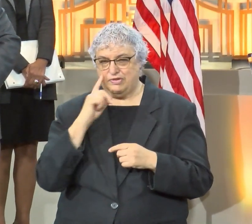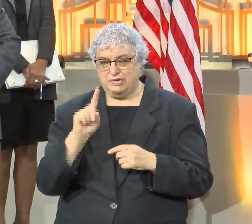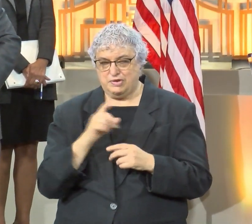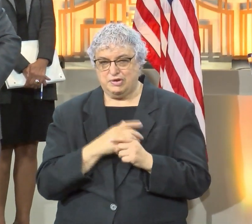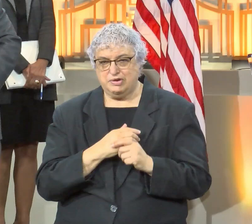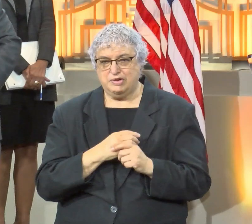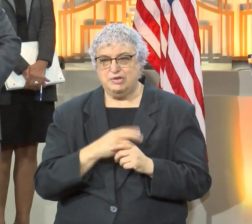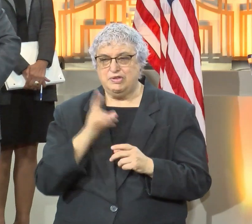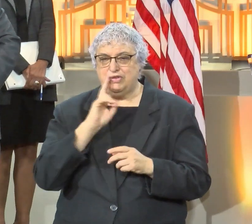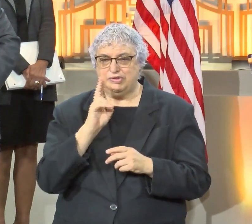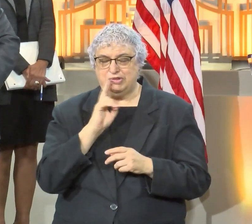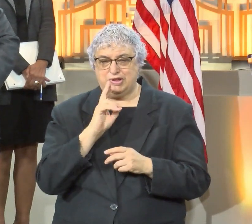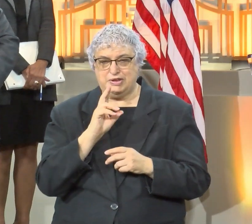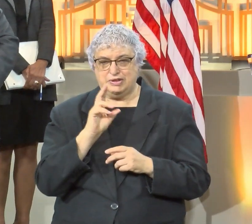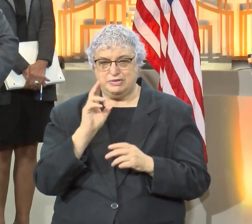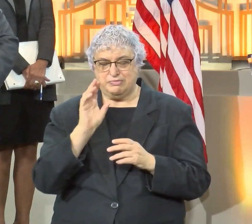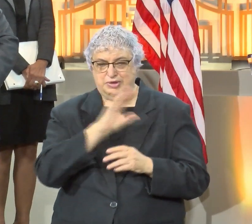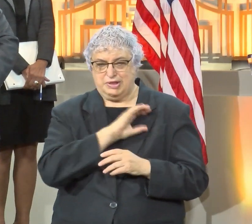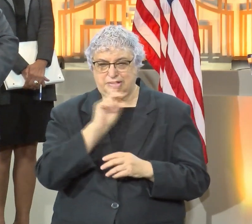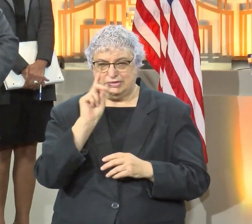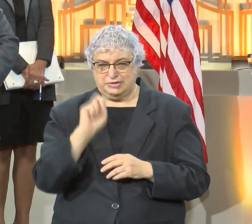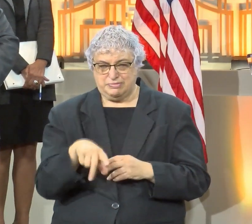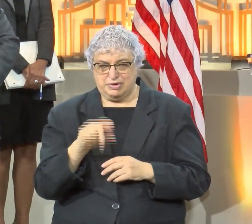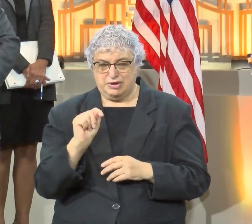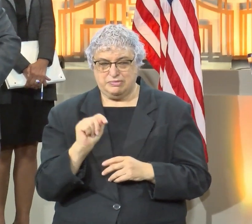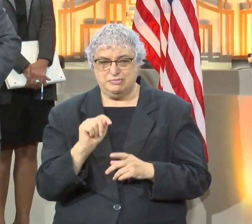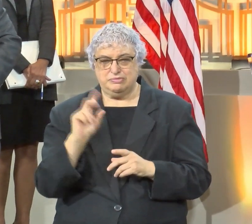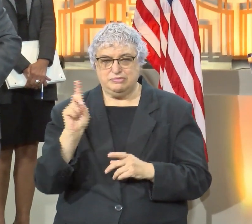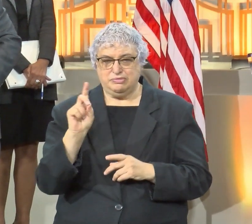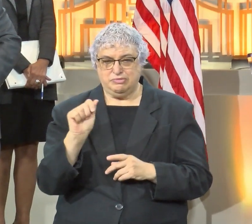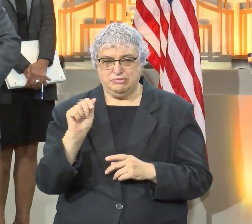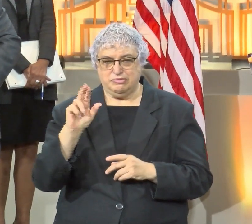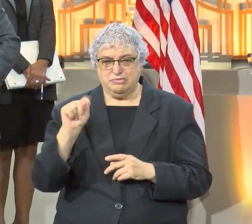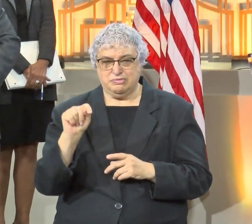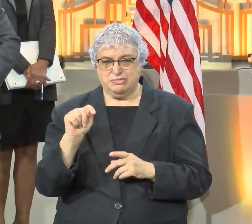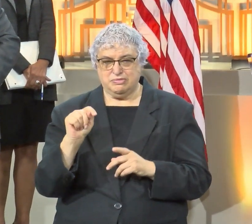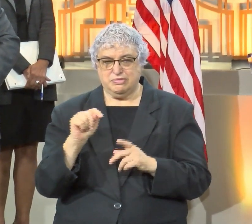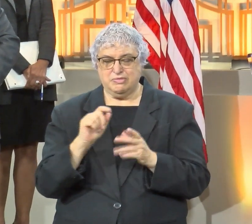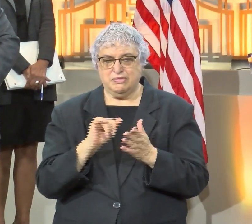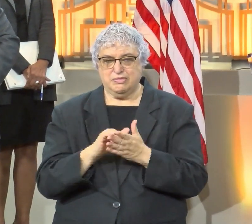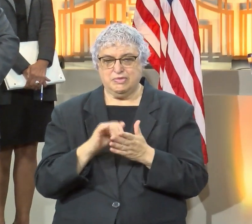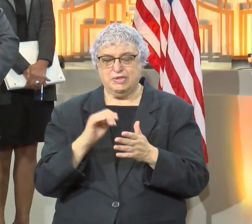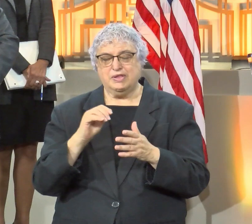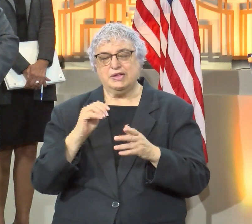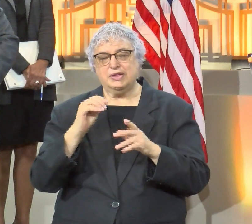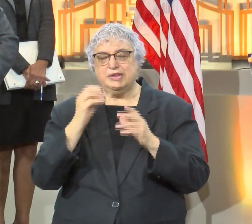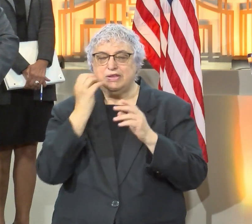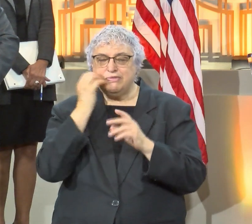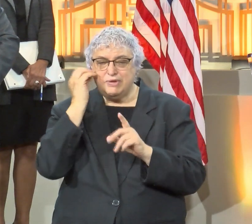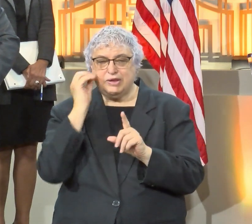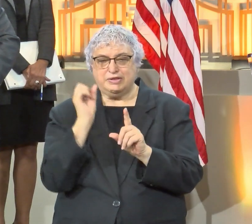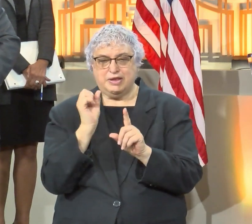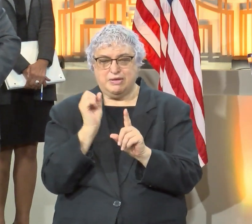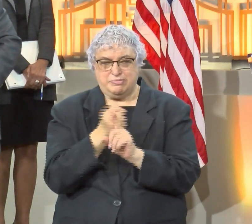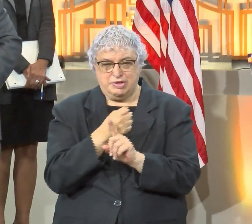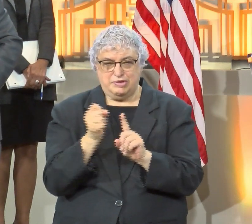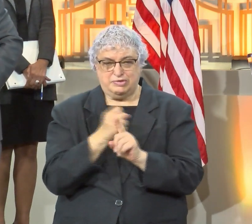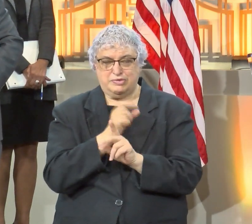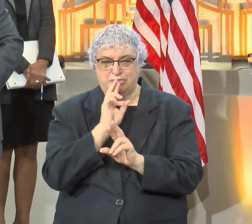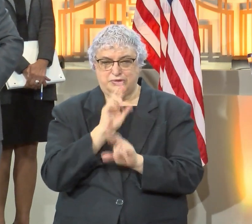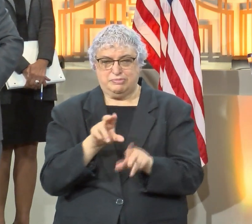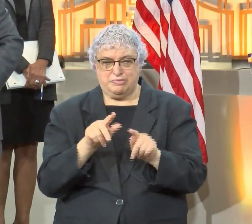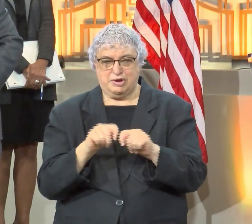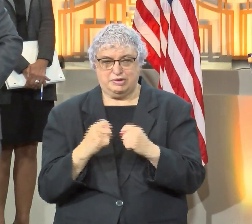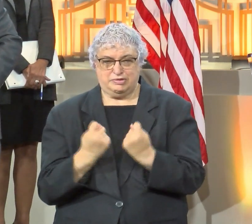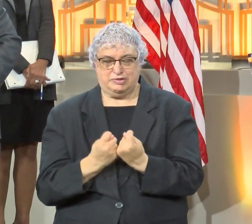Police Department. What DART is better known as DART, but it is the Domestic Abuse Response Team, and it's more than